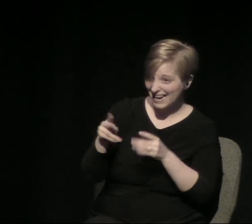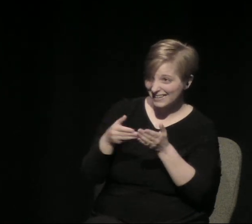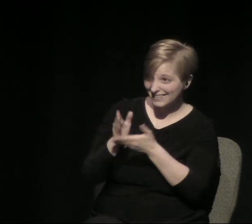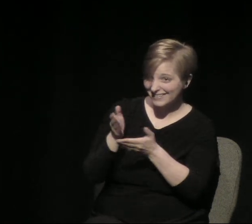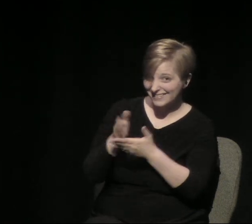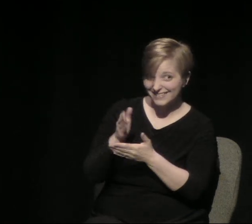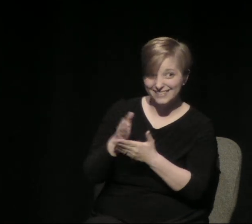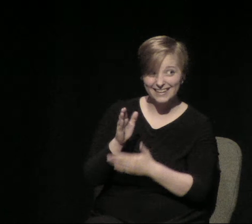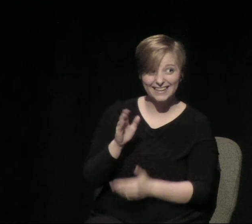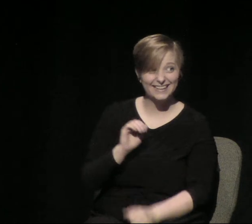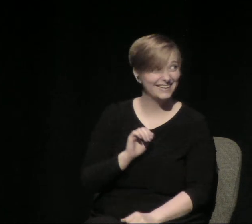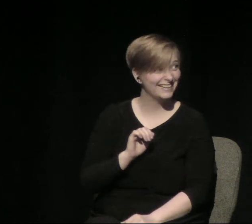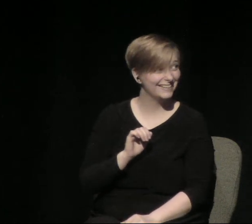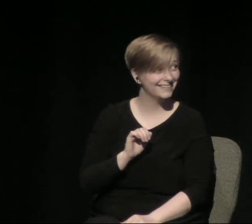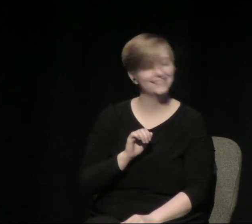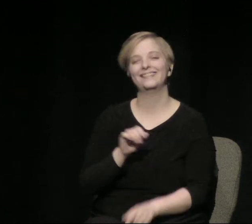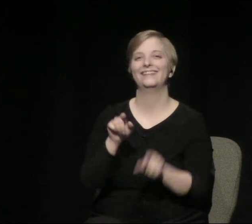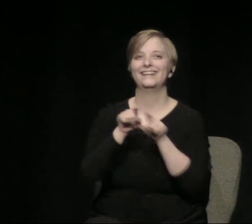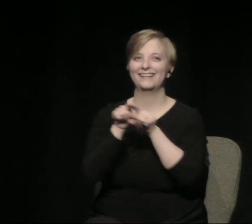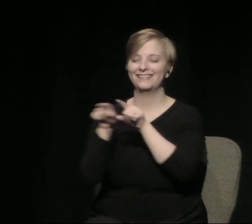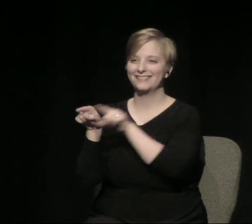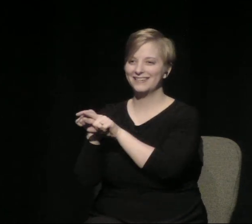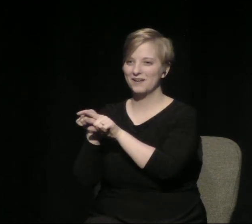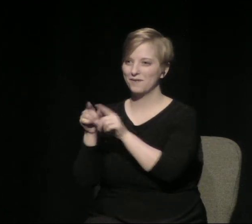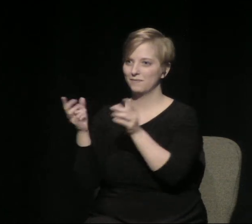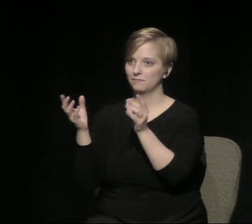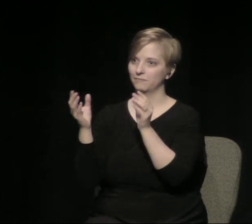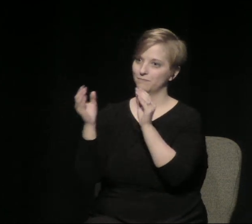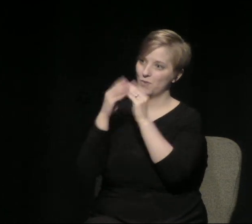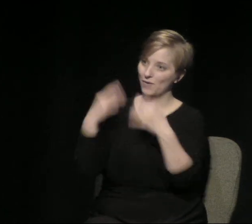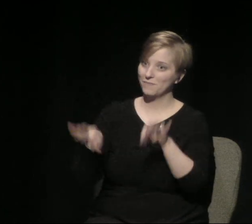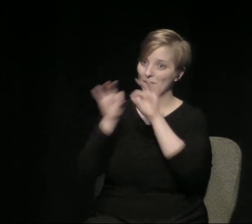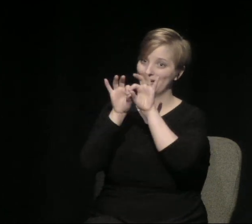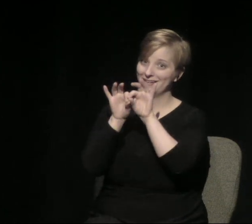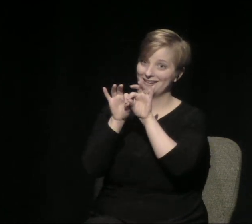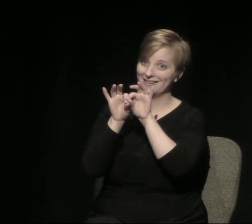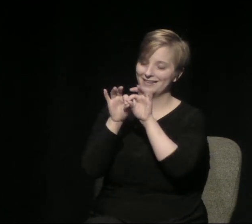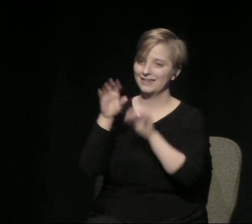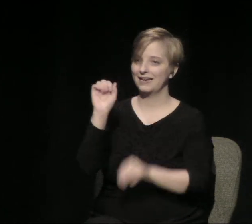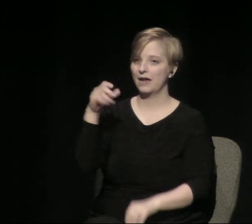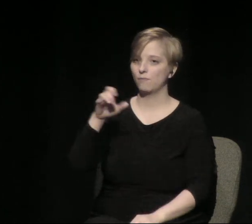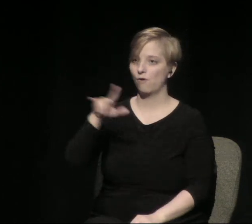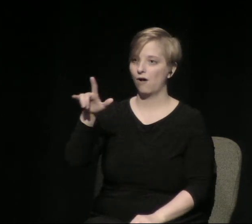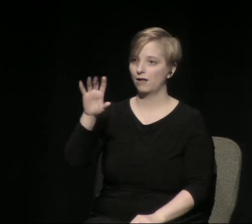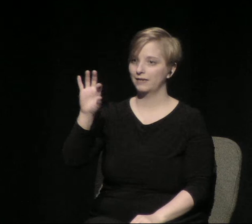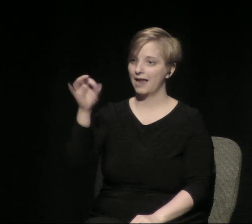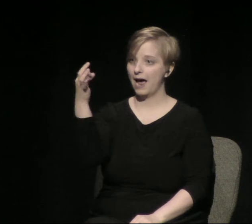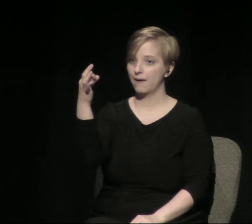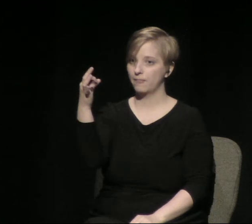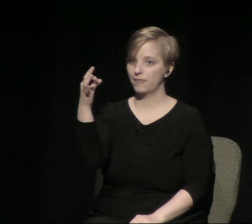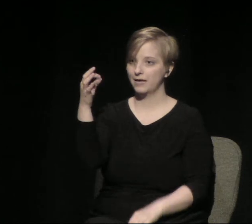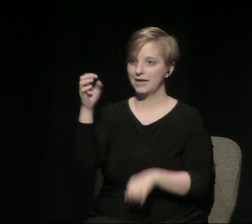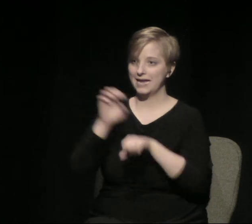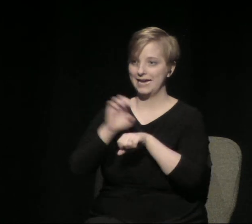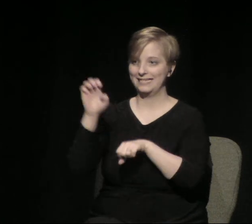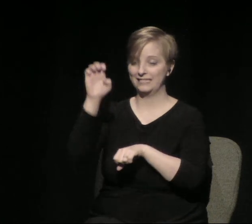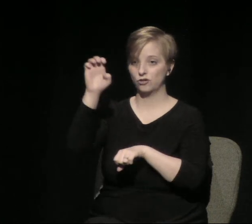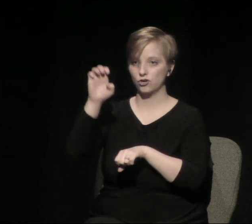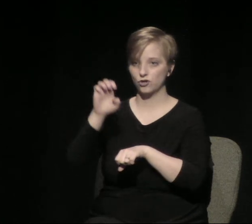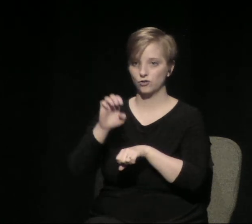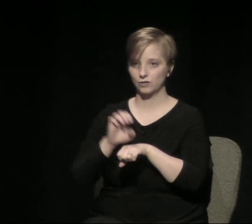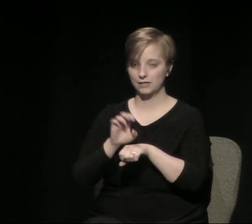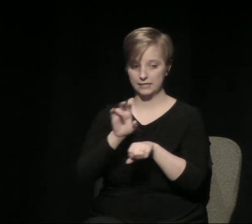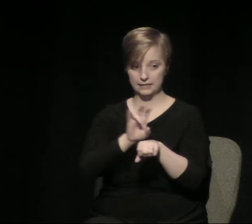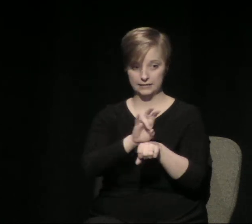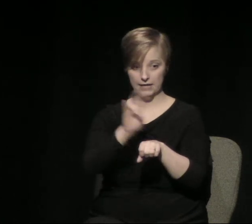So, also, more importantly, April 9th is Easter. So 7